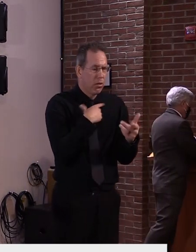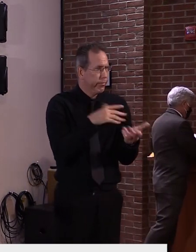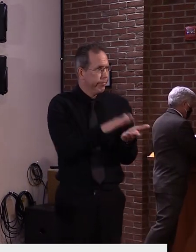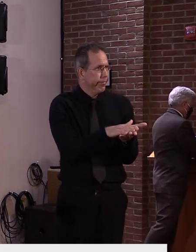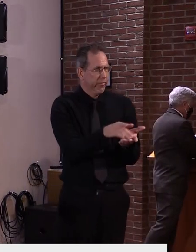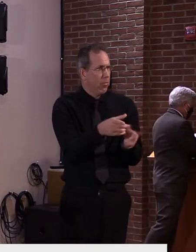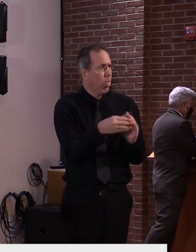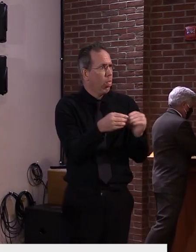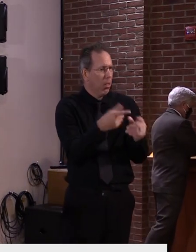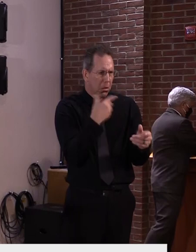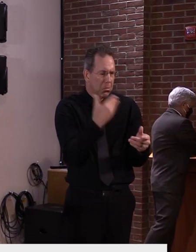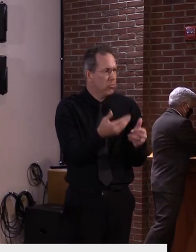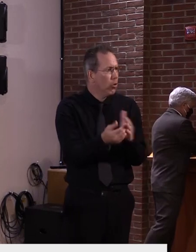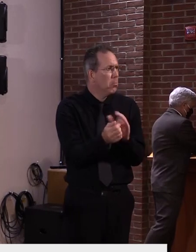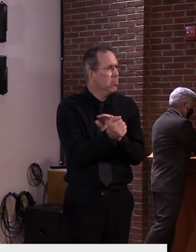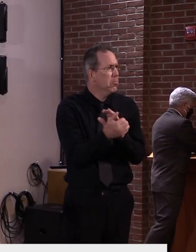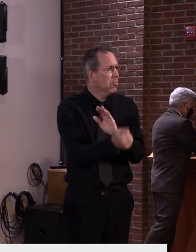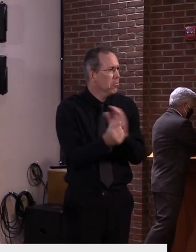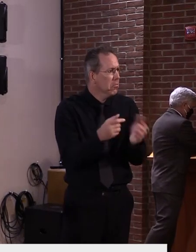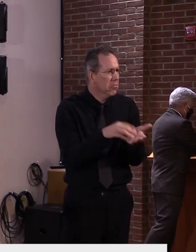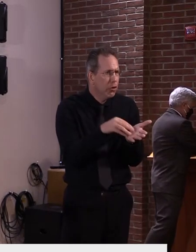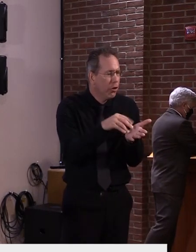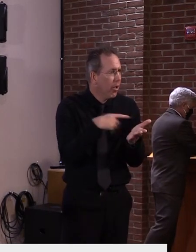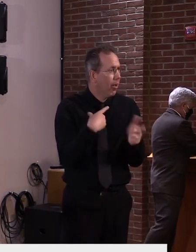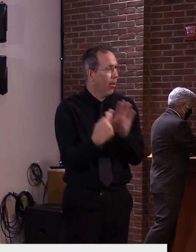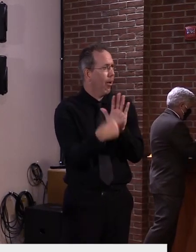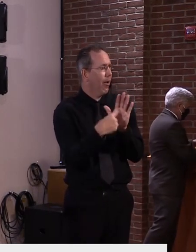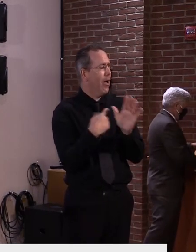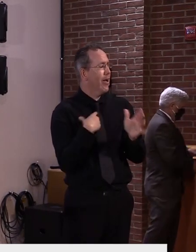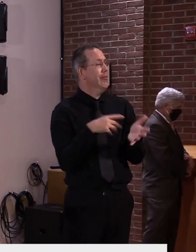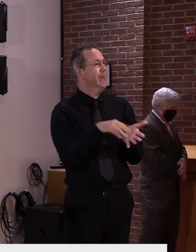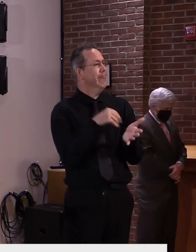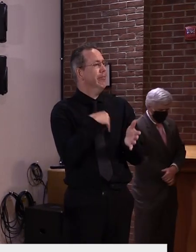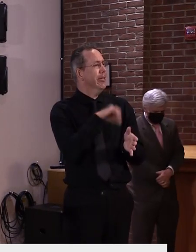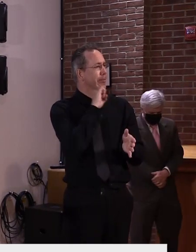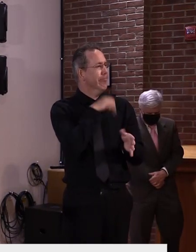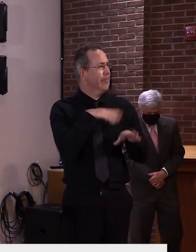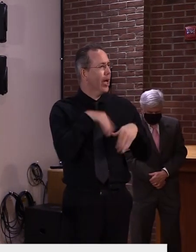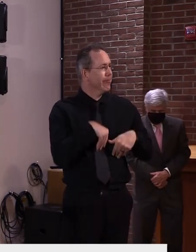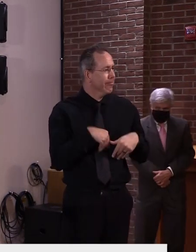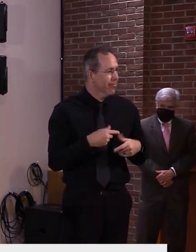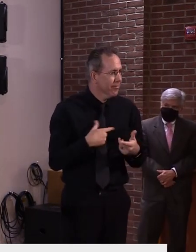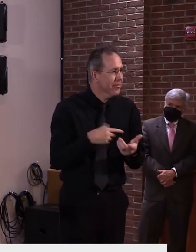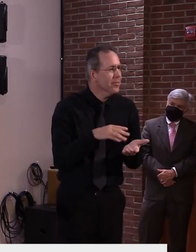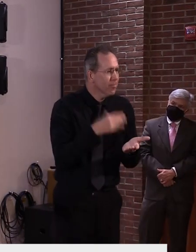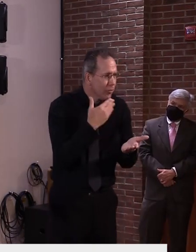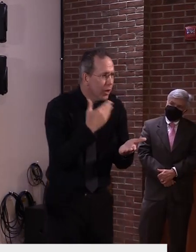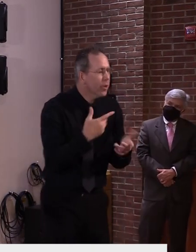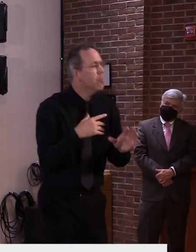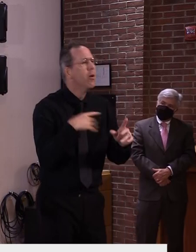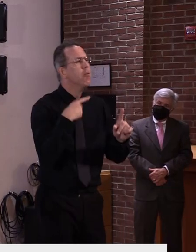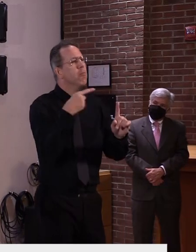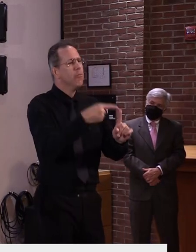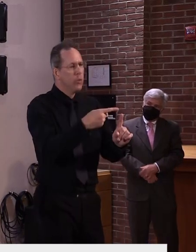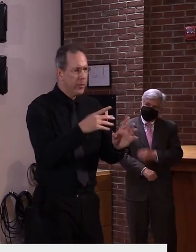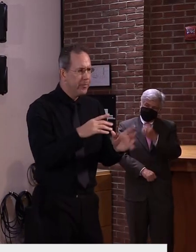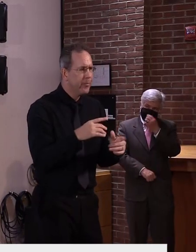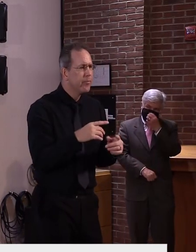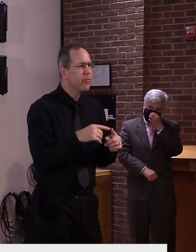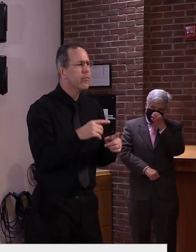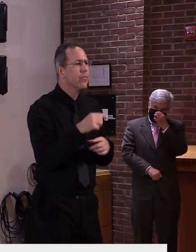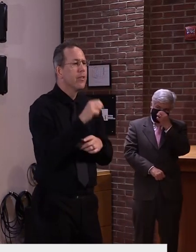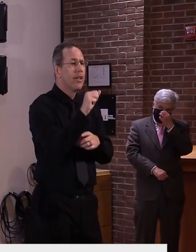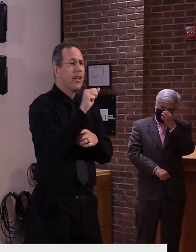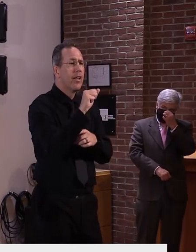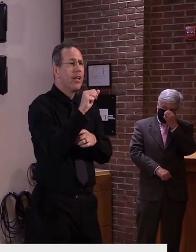dissertation. I would say that we will still have a very open mind to antigen testing. I don't want anyone